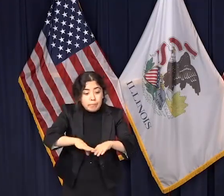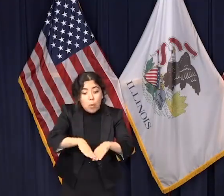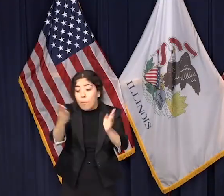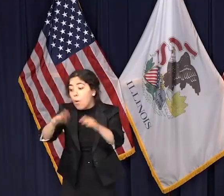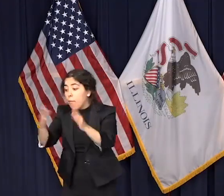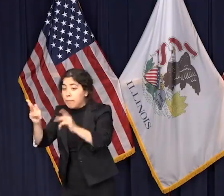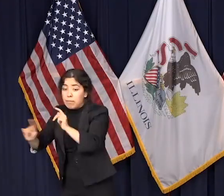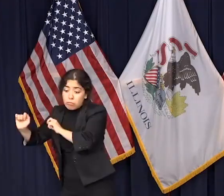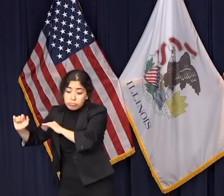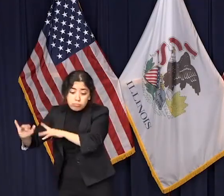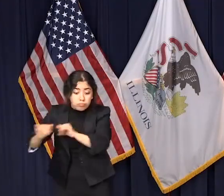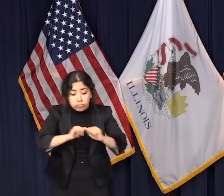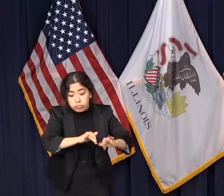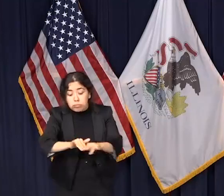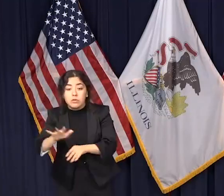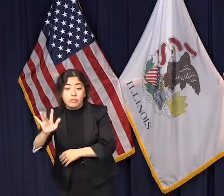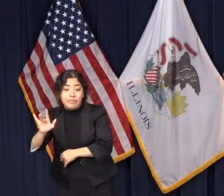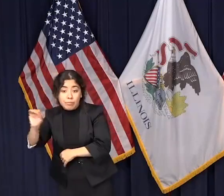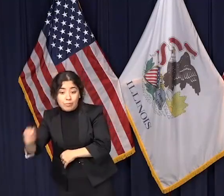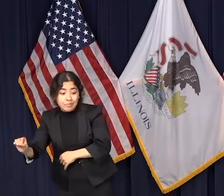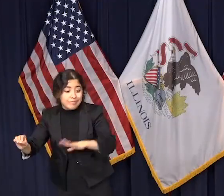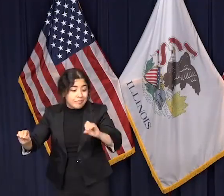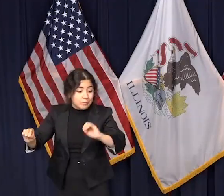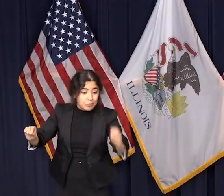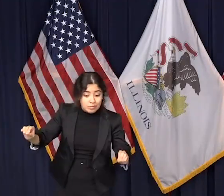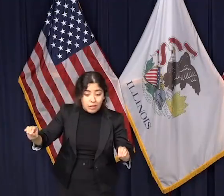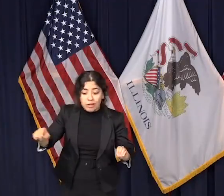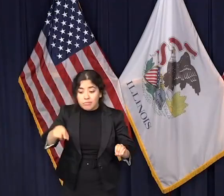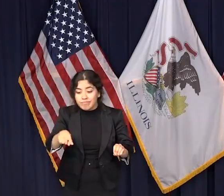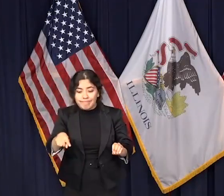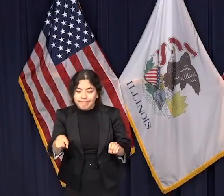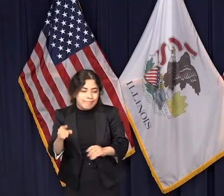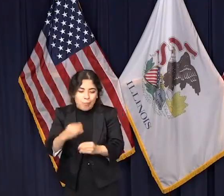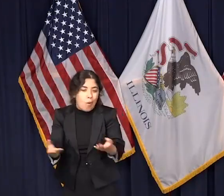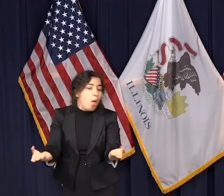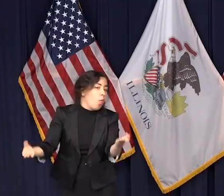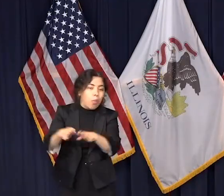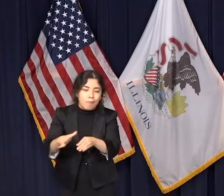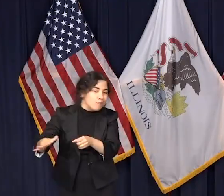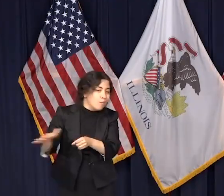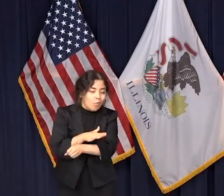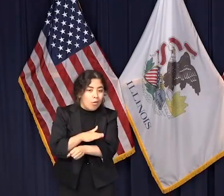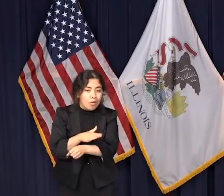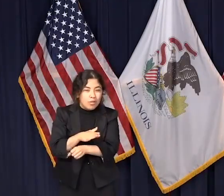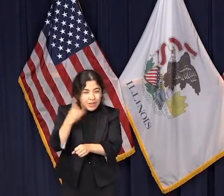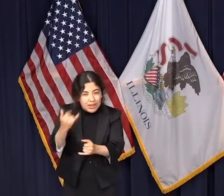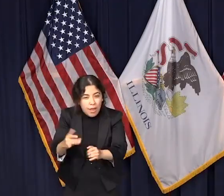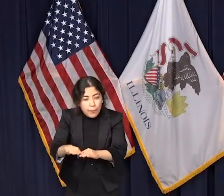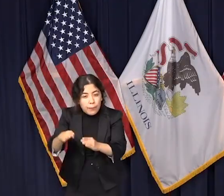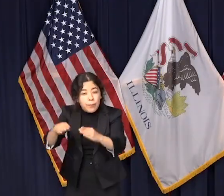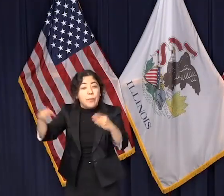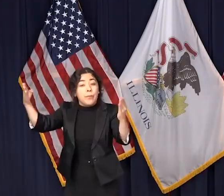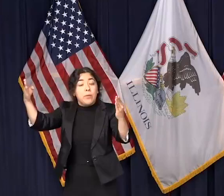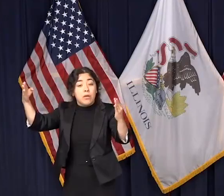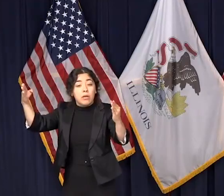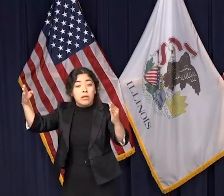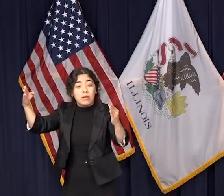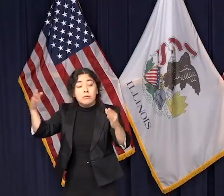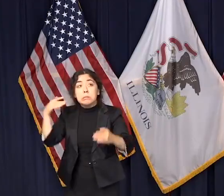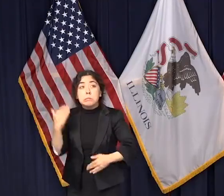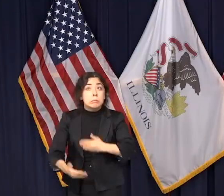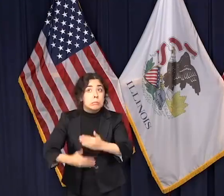capacity, 50% capacity, places that were completely closed, you know, personal services, all the kind of movings and